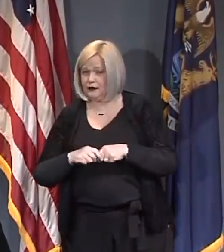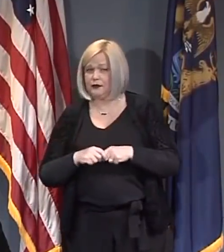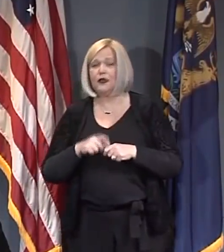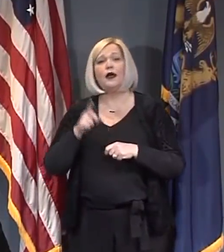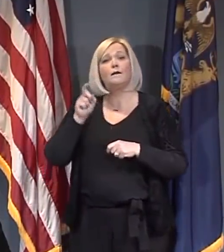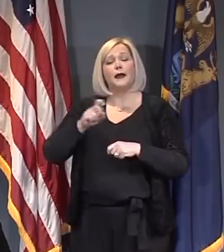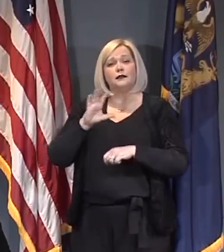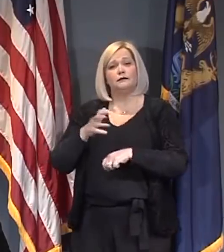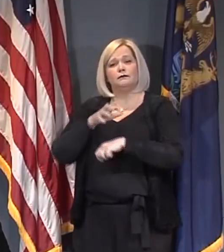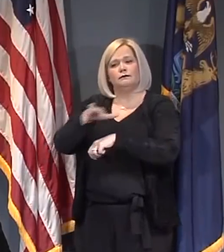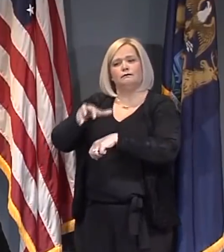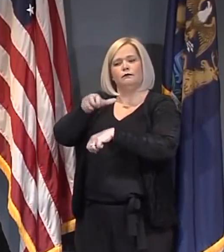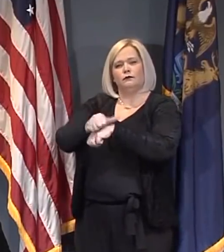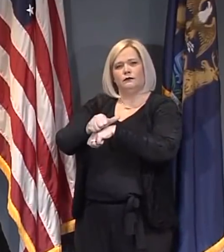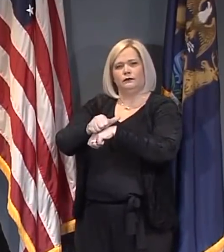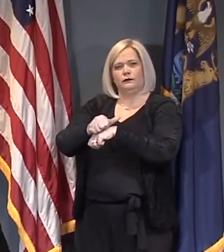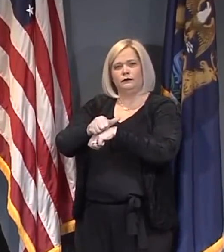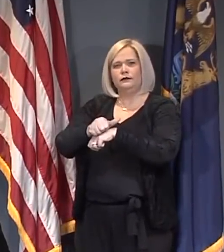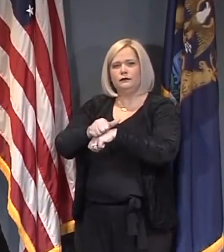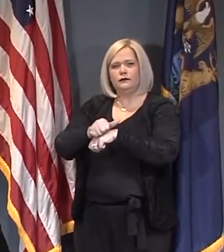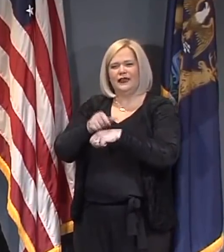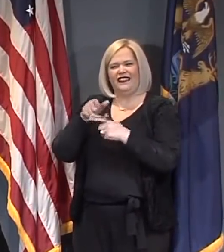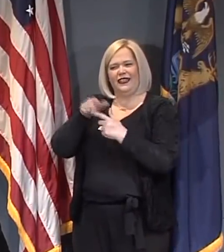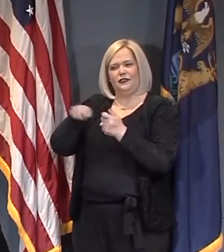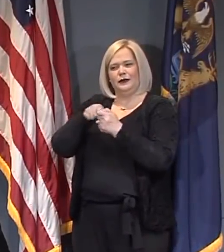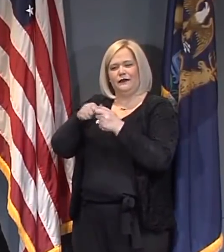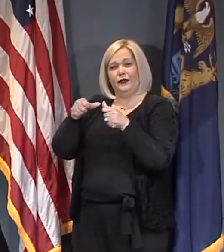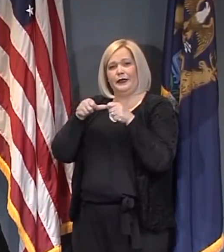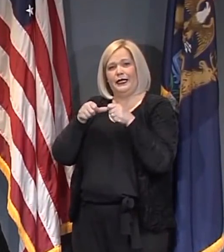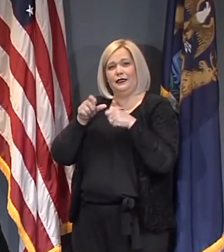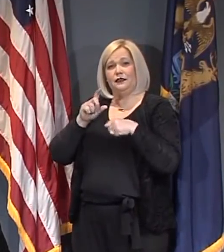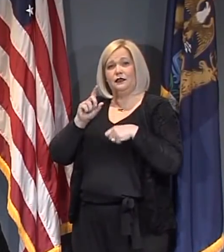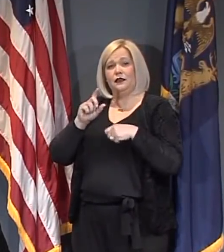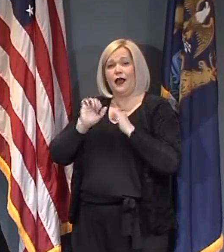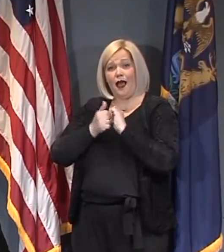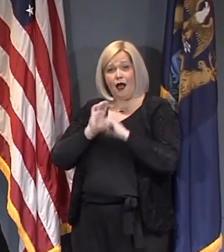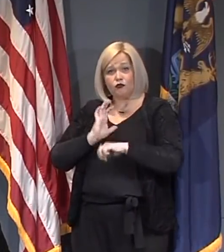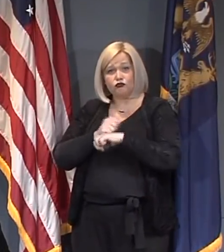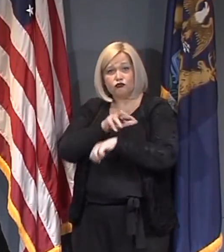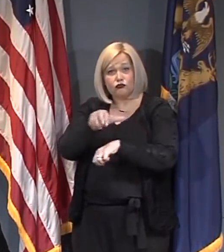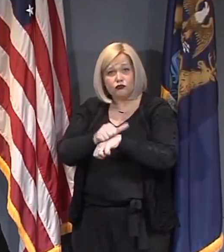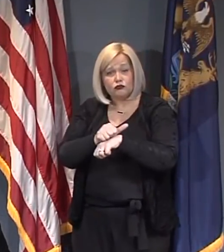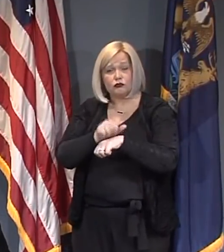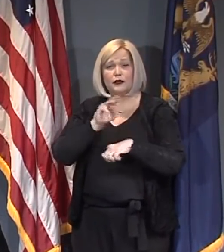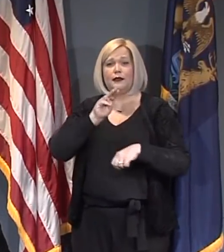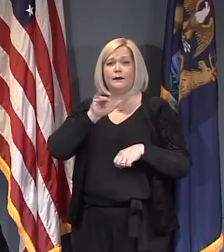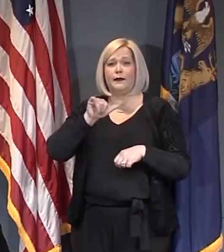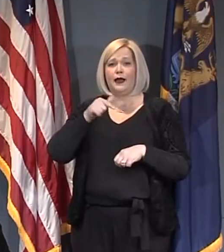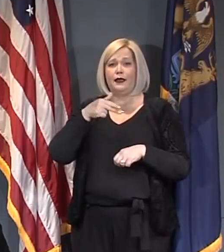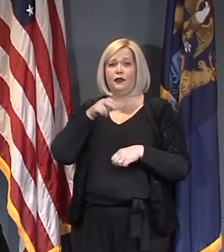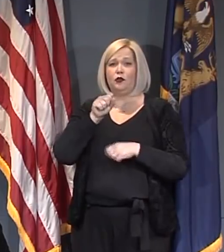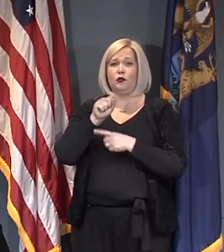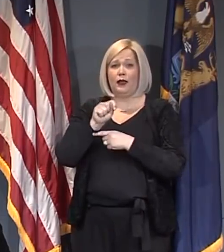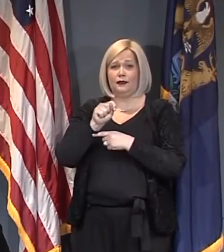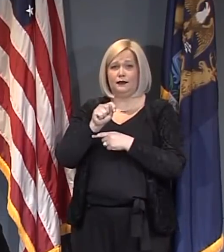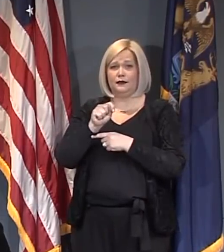appointment at that particular spot through Quest's MyQuest online portal and app,